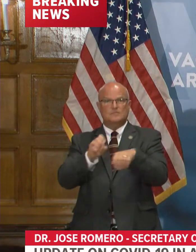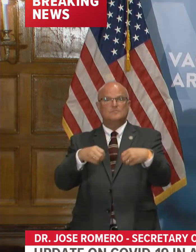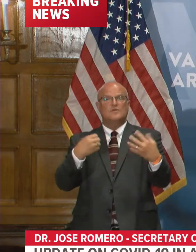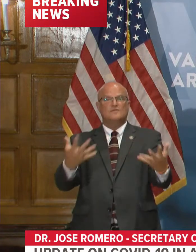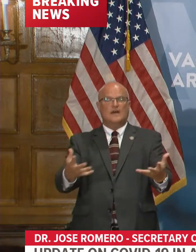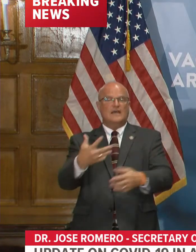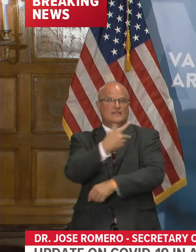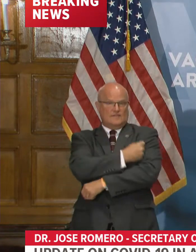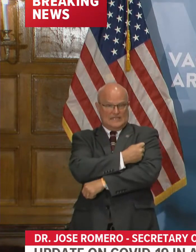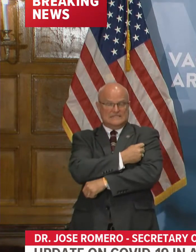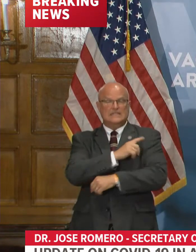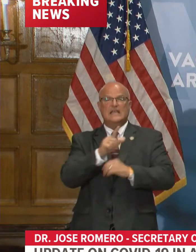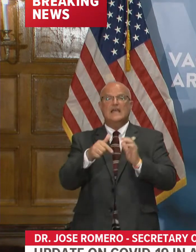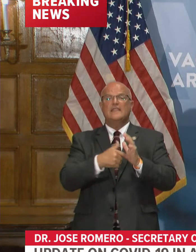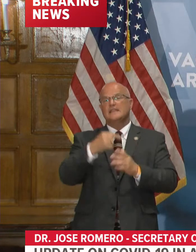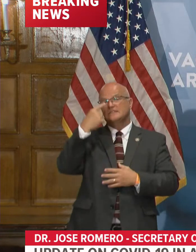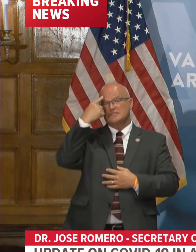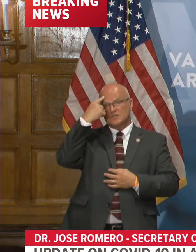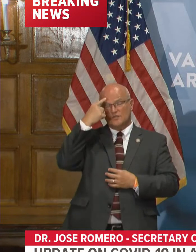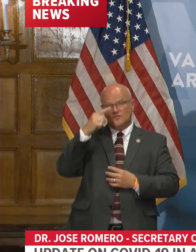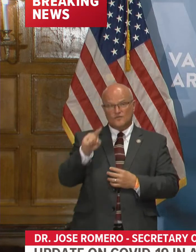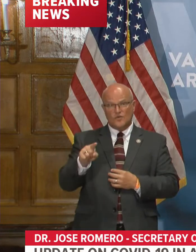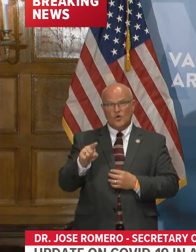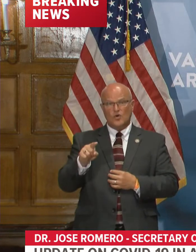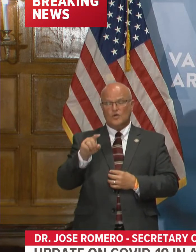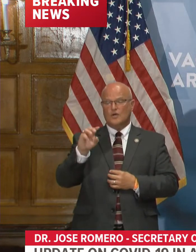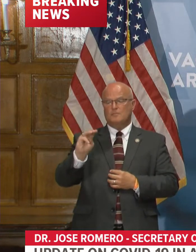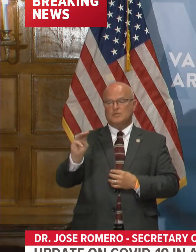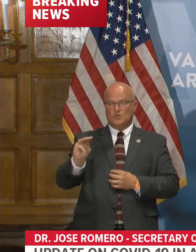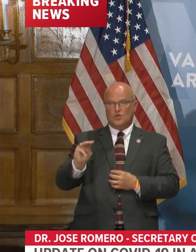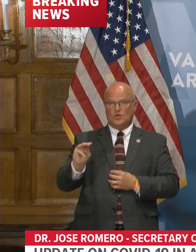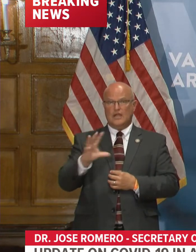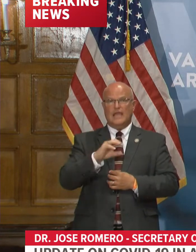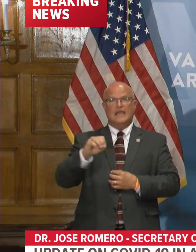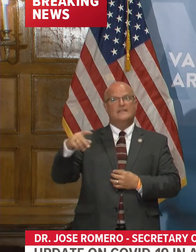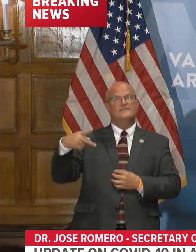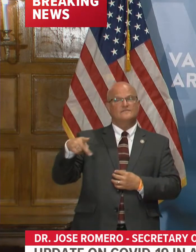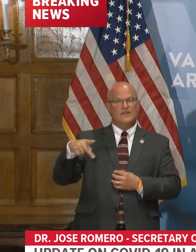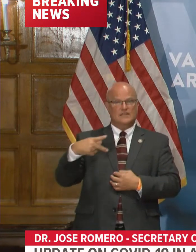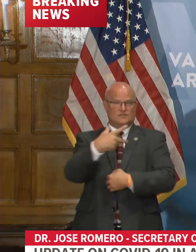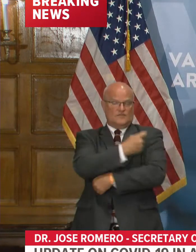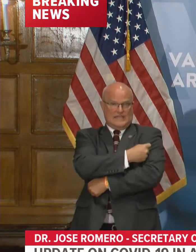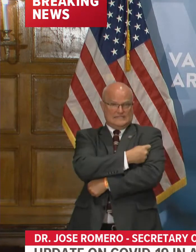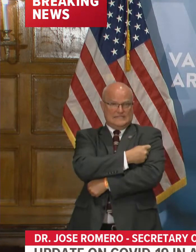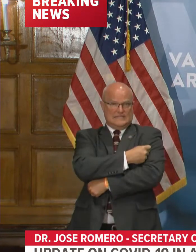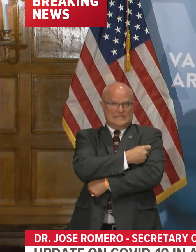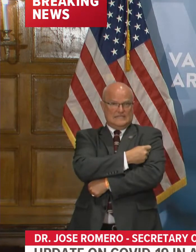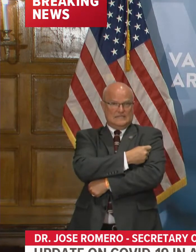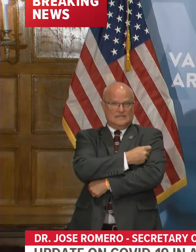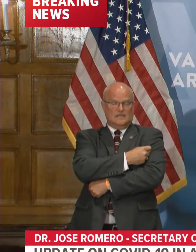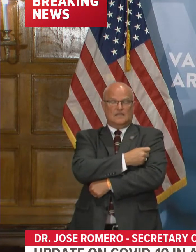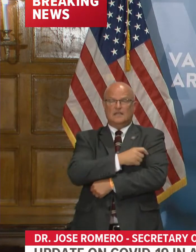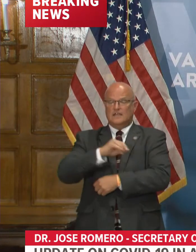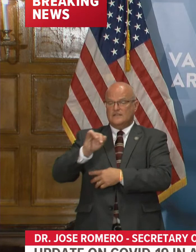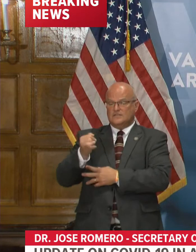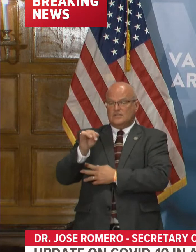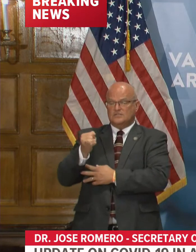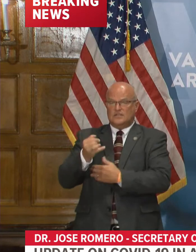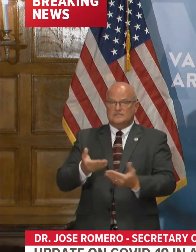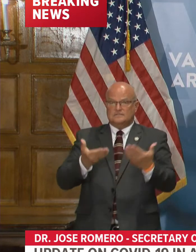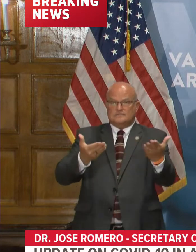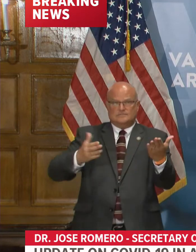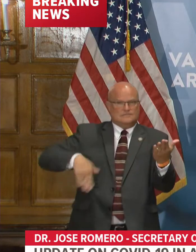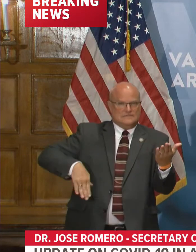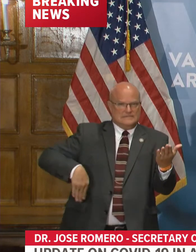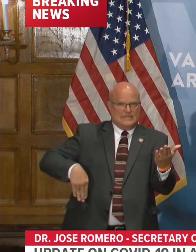these vaccines. And this is for the Moderna and the Pfizer vaccines. No recommendation yet for boosters